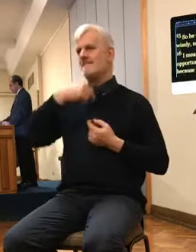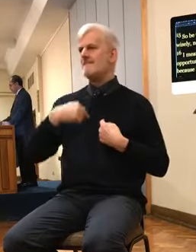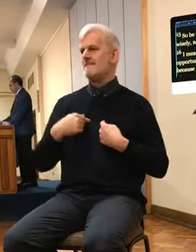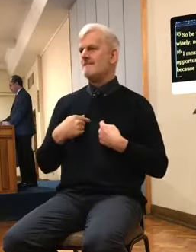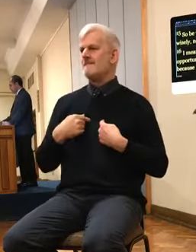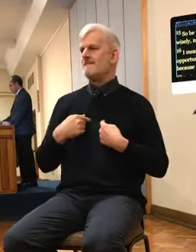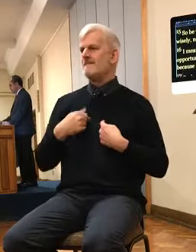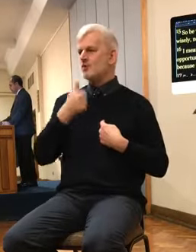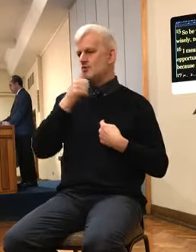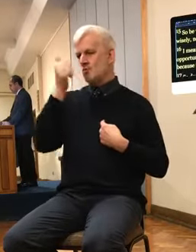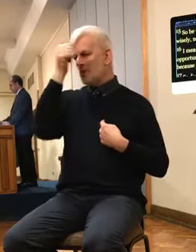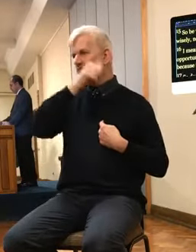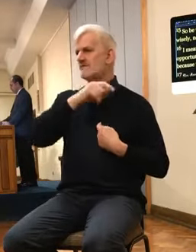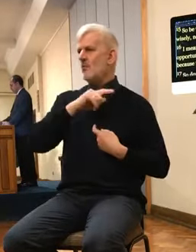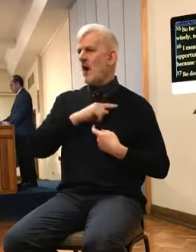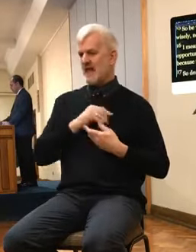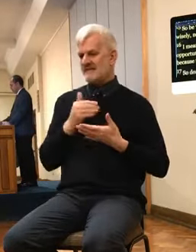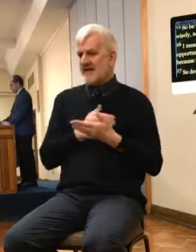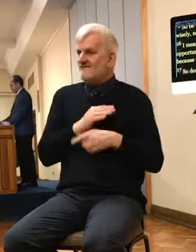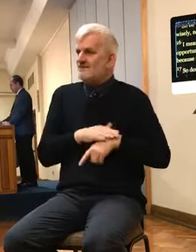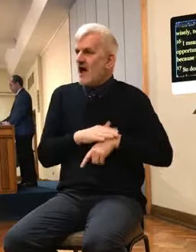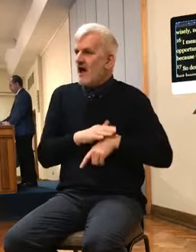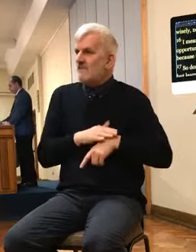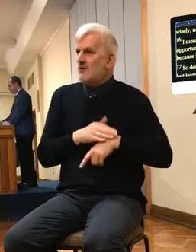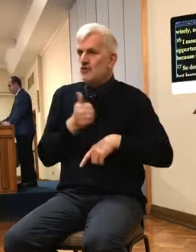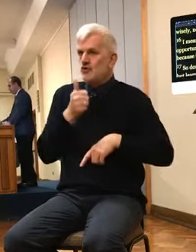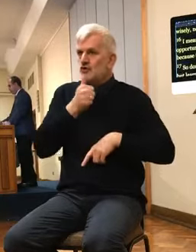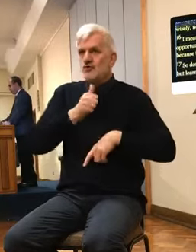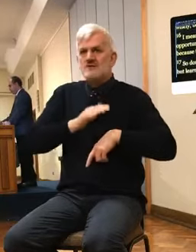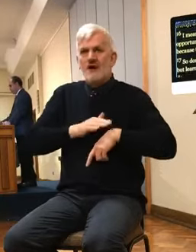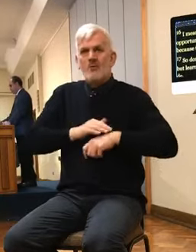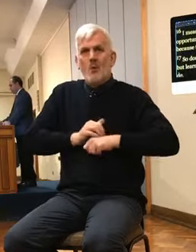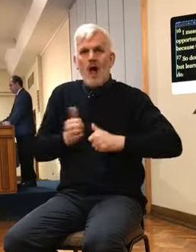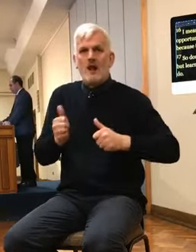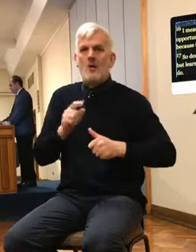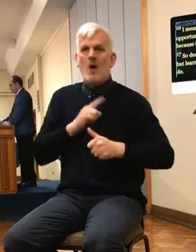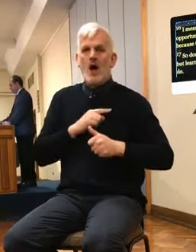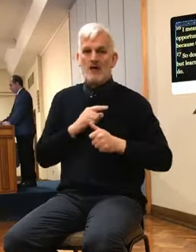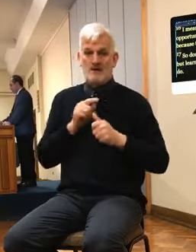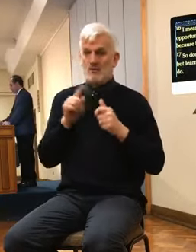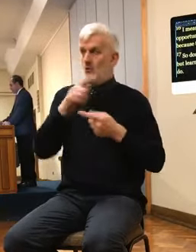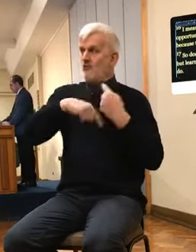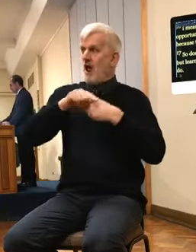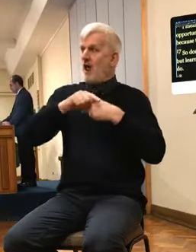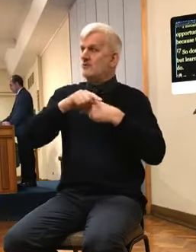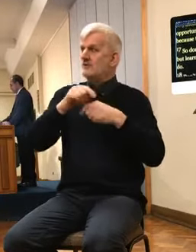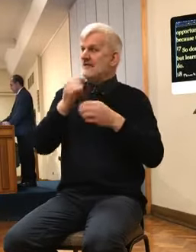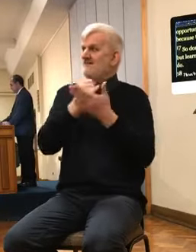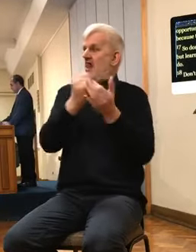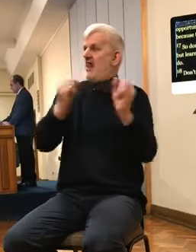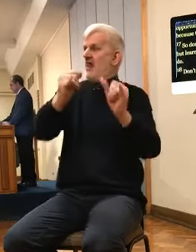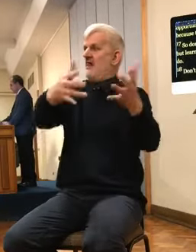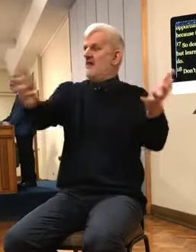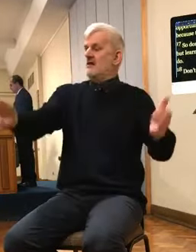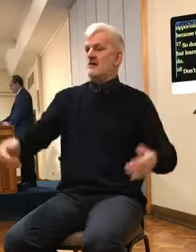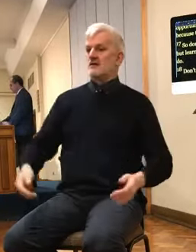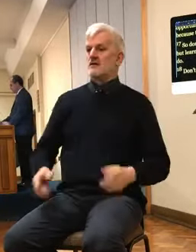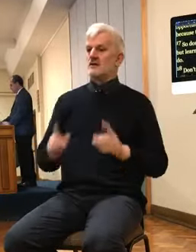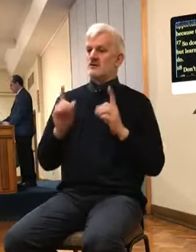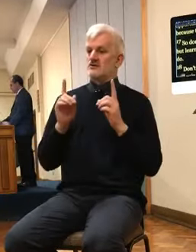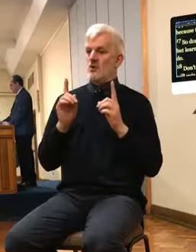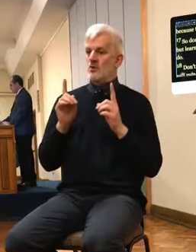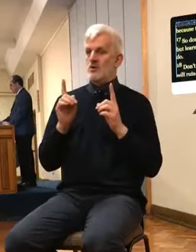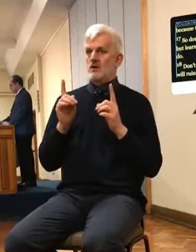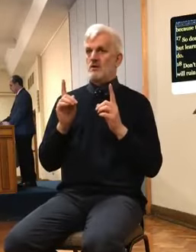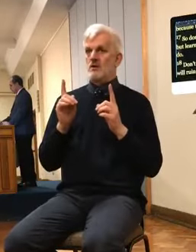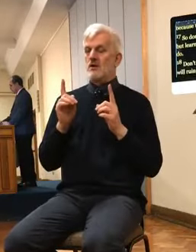because the days are evil. Wherefore, be ye not unwise, but understanding what